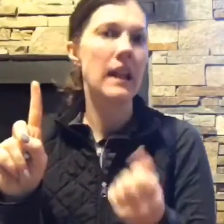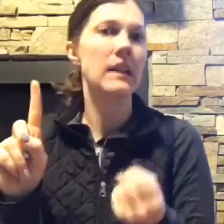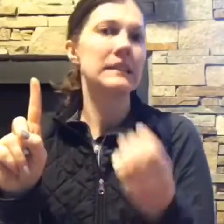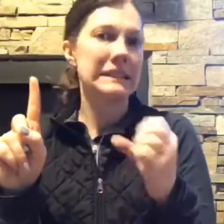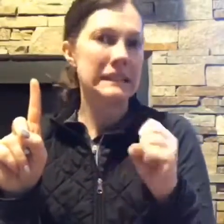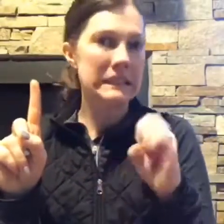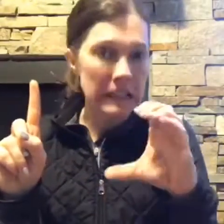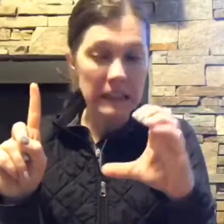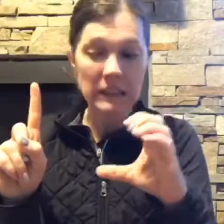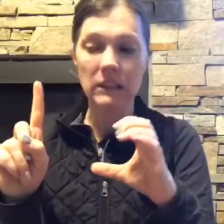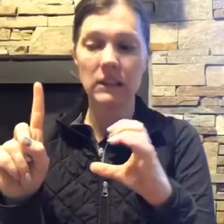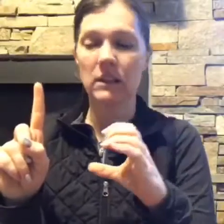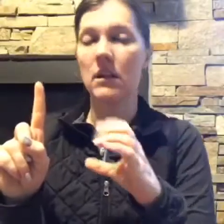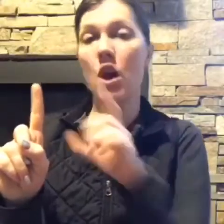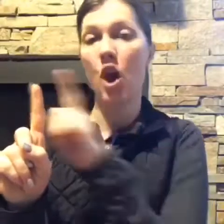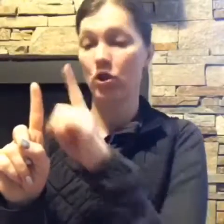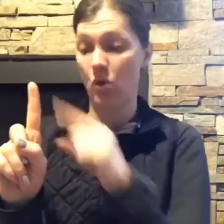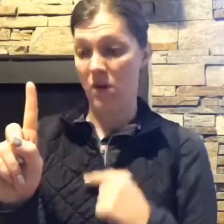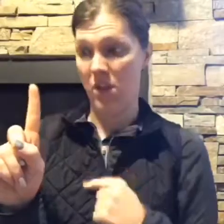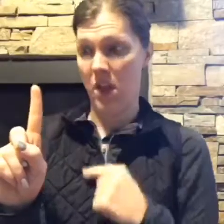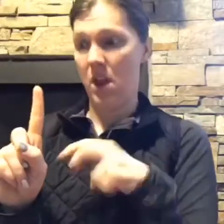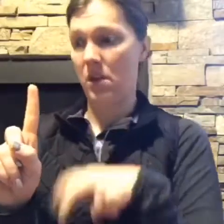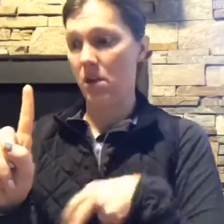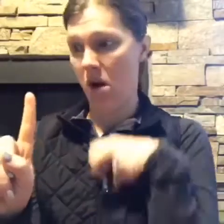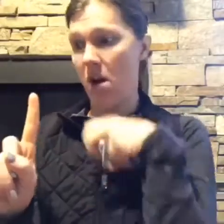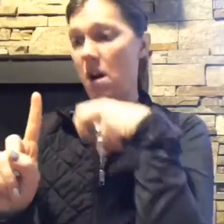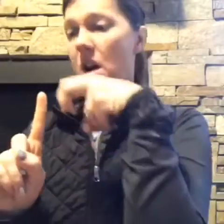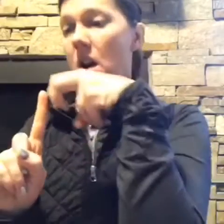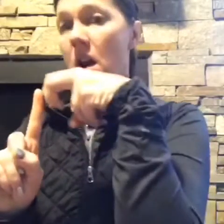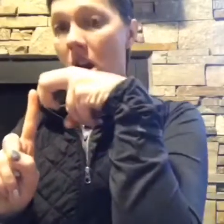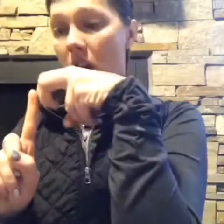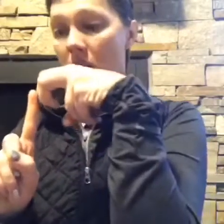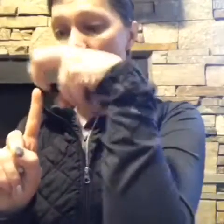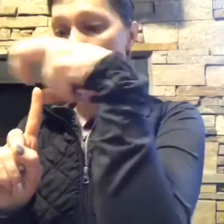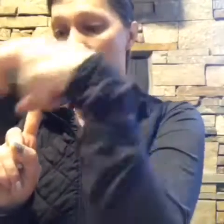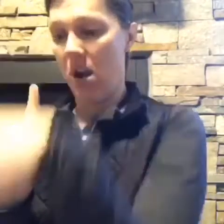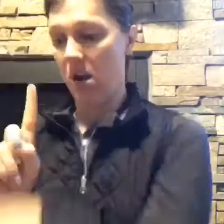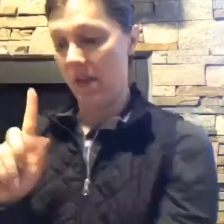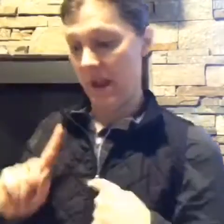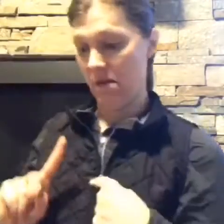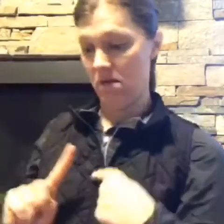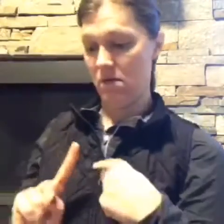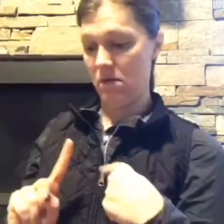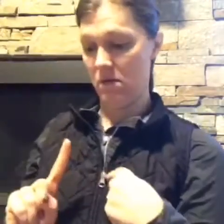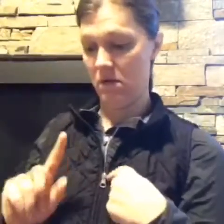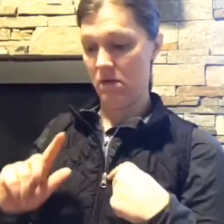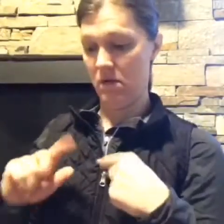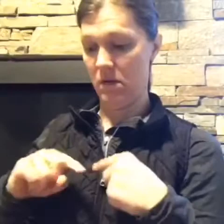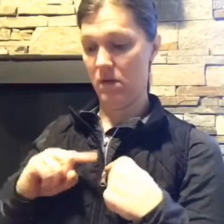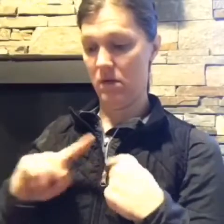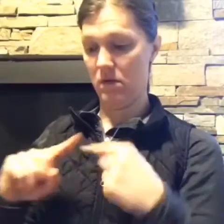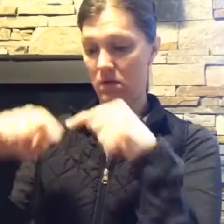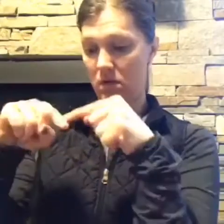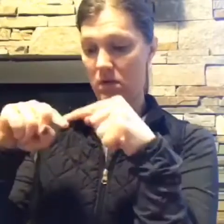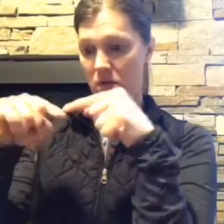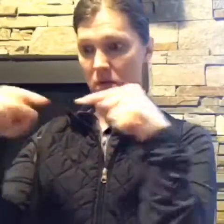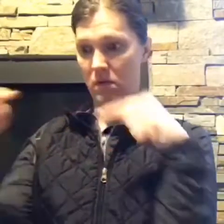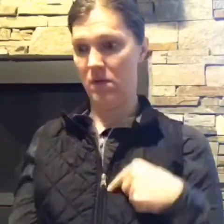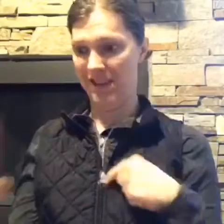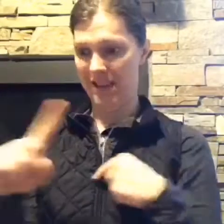max height, that's going to be the y value. Okay, so again, all I'm doing in this entire problem is doing opposite b over 2a, and then I'm just going to